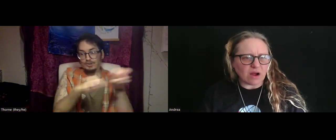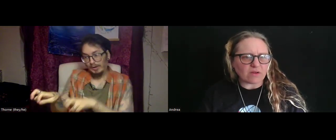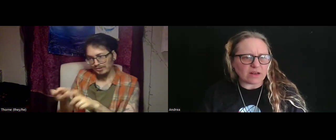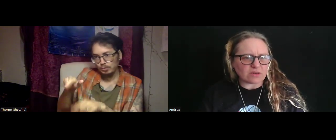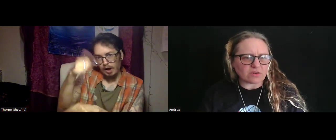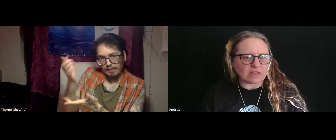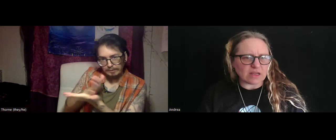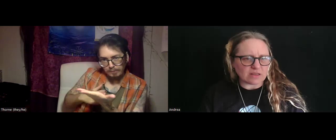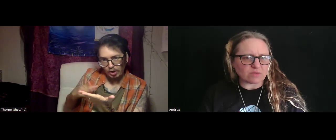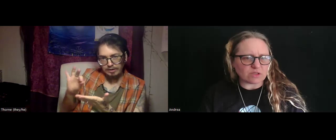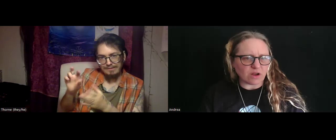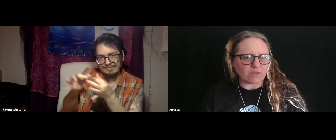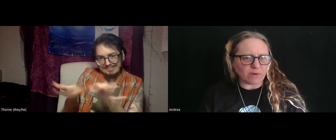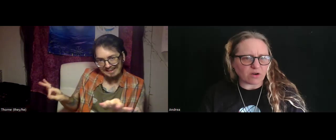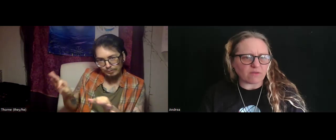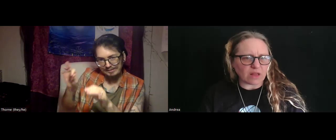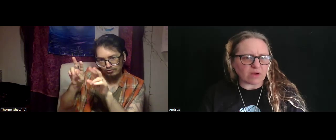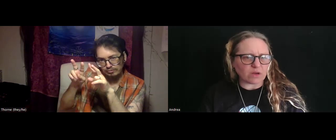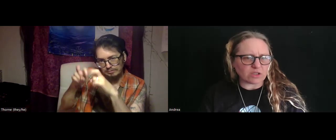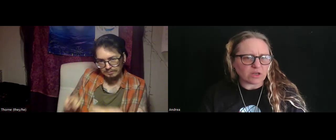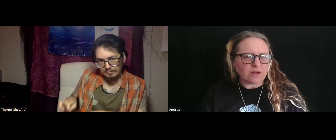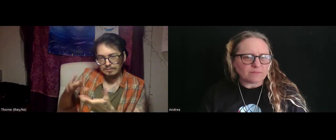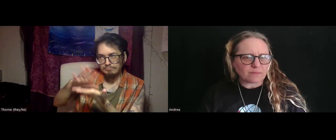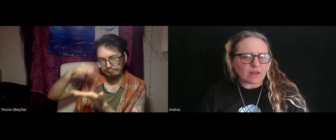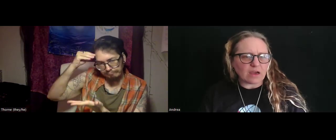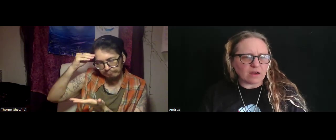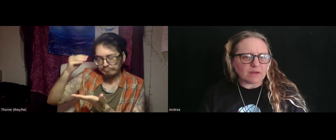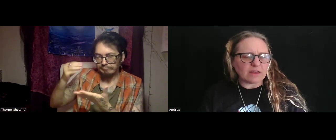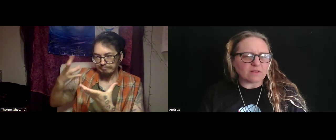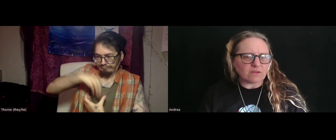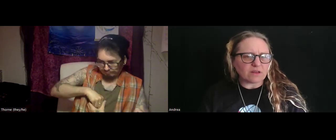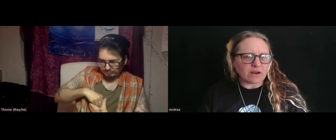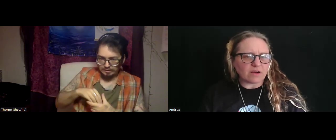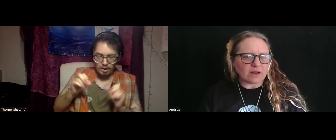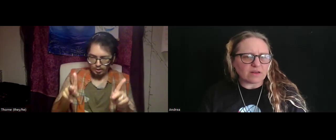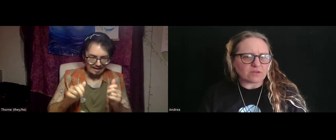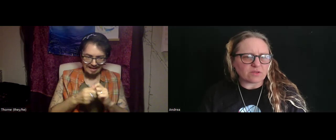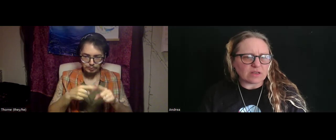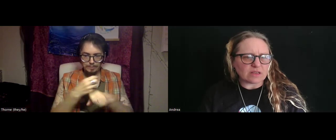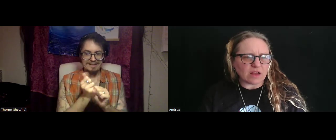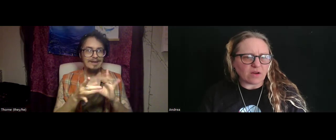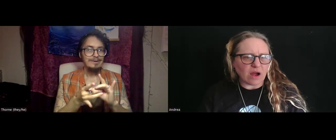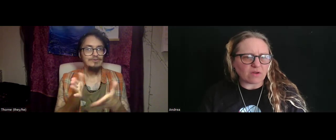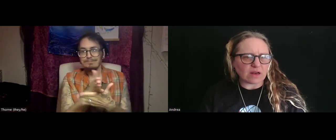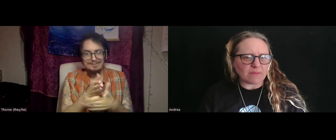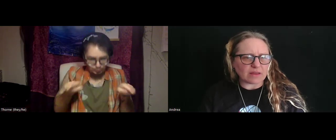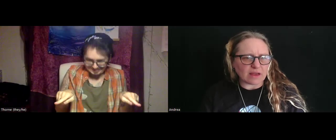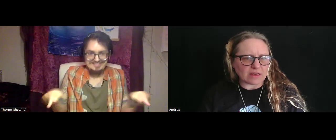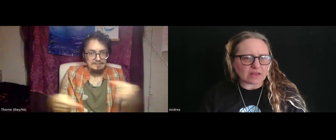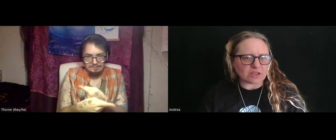can I internalize that and switch to other part of language and learn there and internalize that. Oh, how can I make that